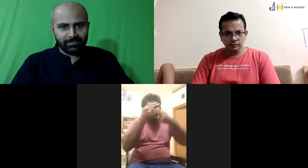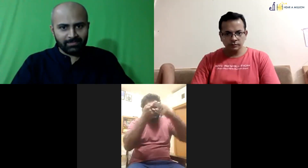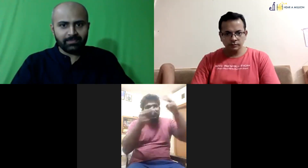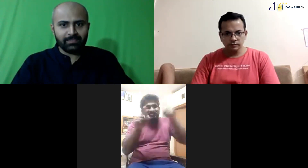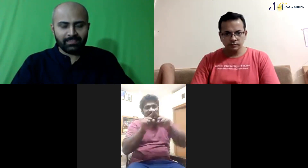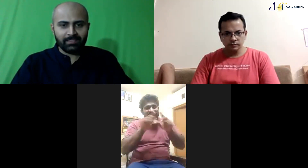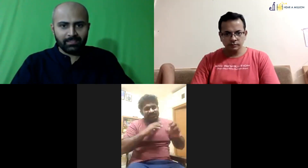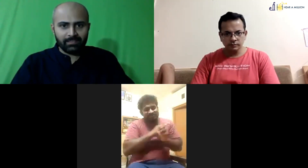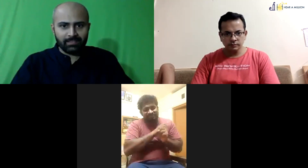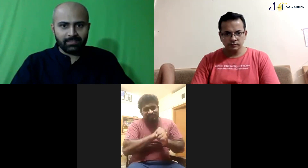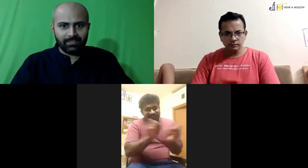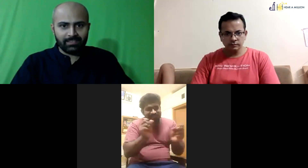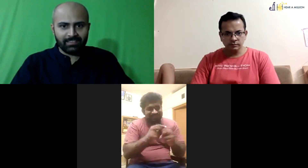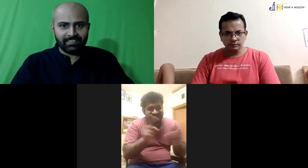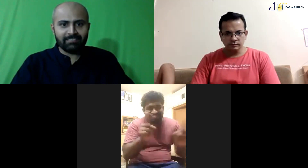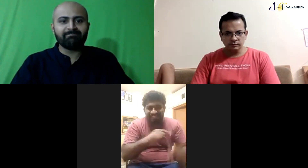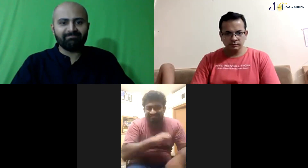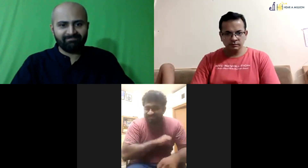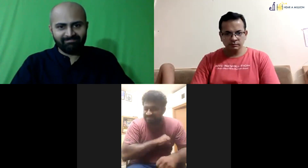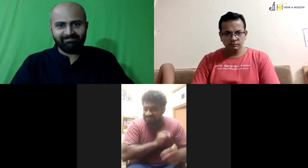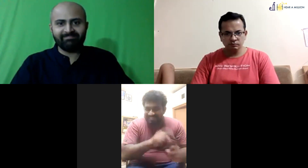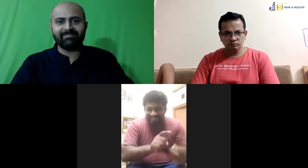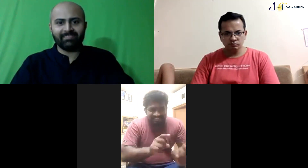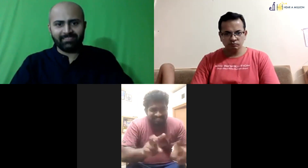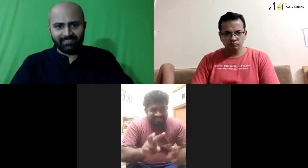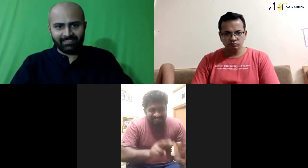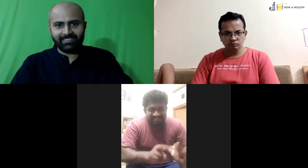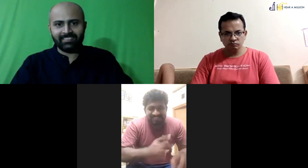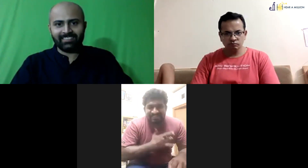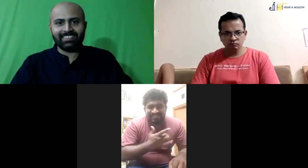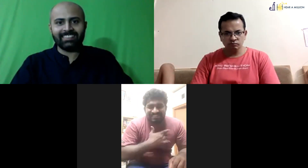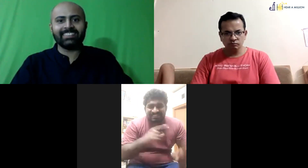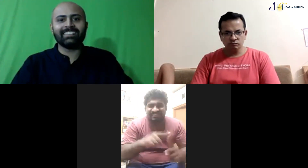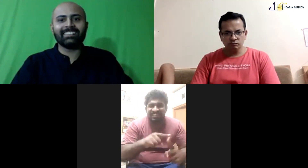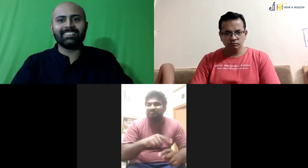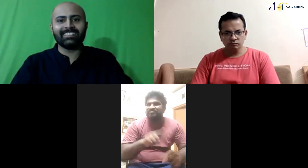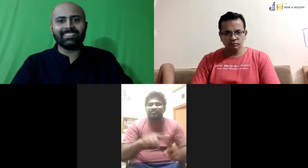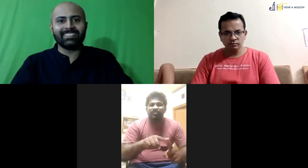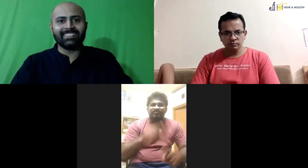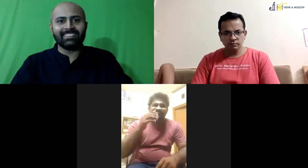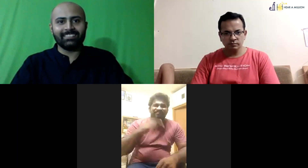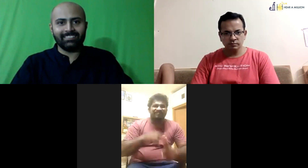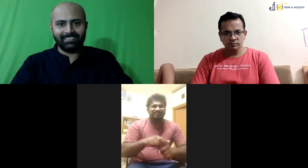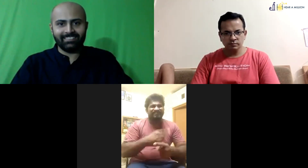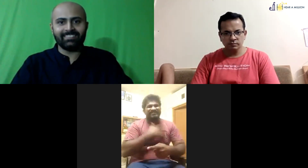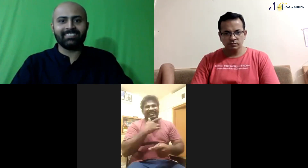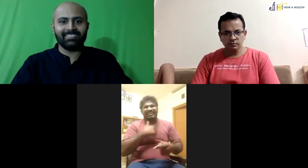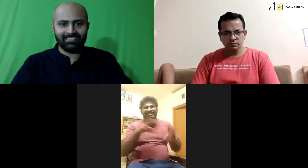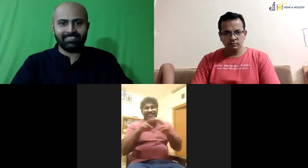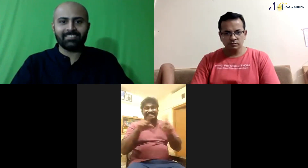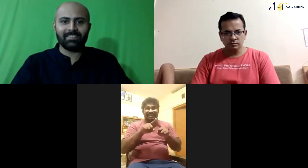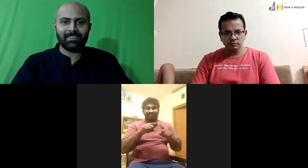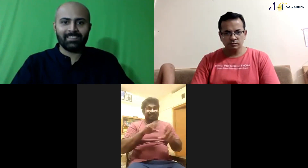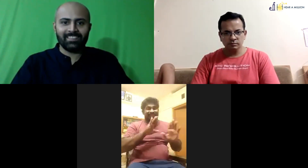So I have seen disability and deaf. Oh, it's like very heartbreaking for